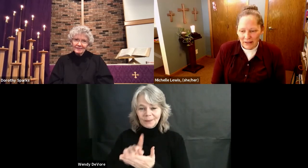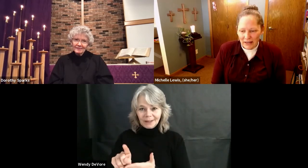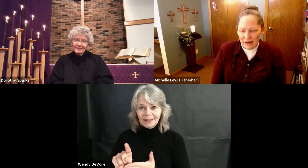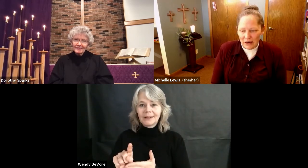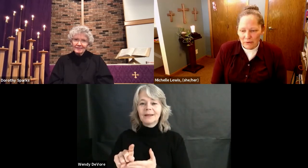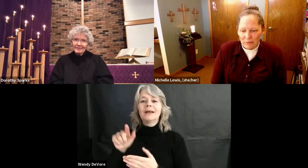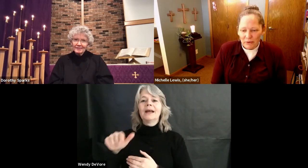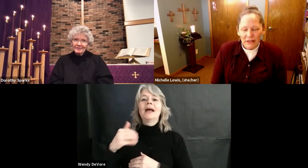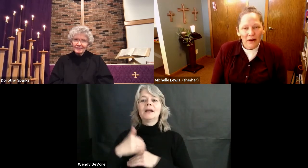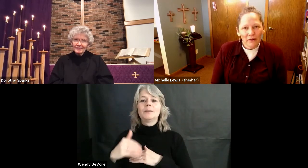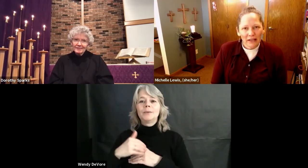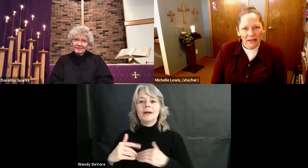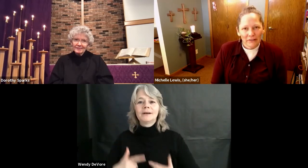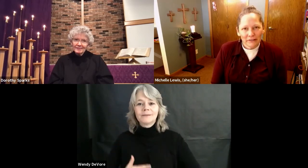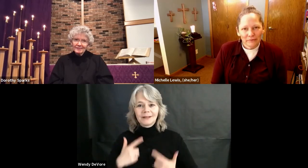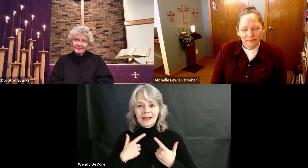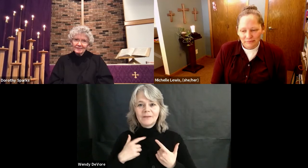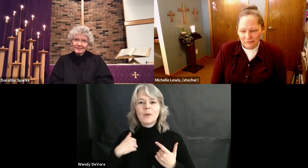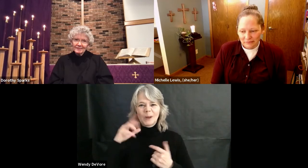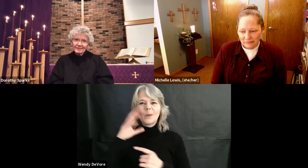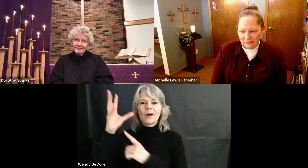Life, we put out a candle.